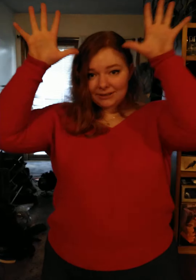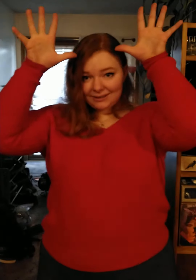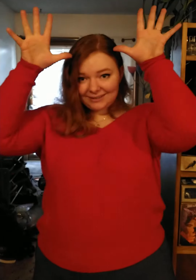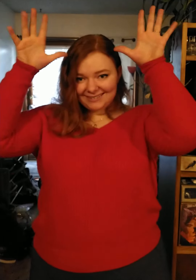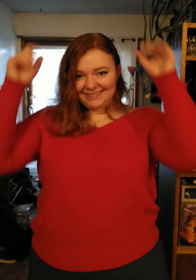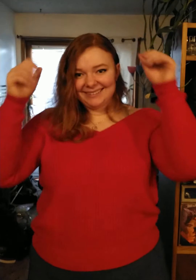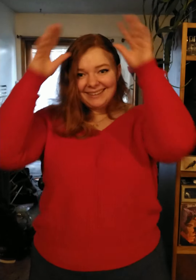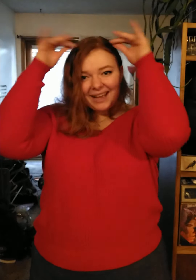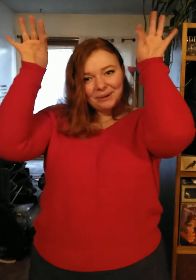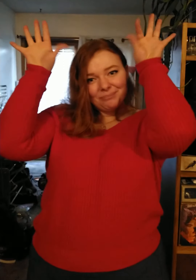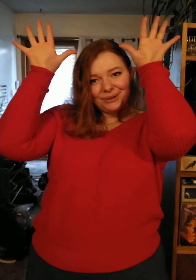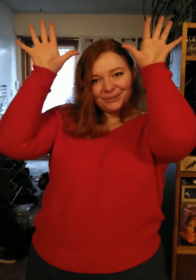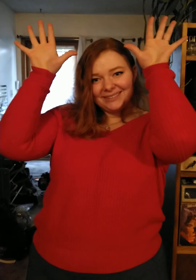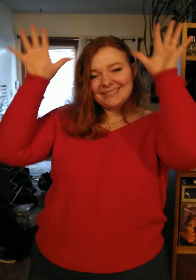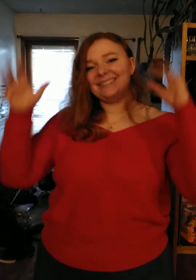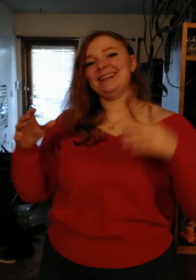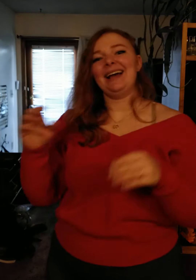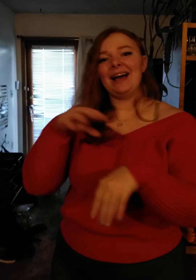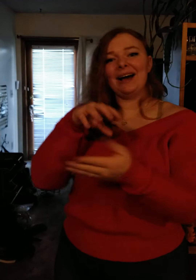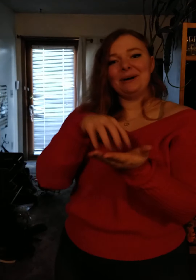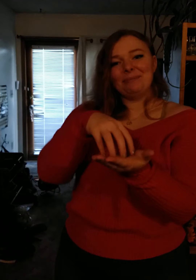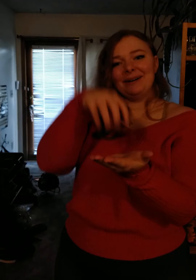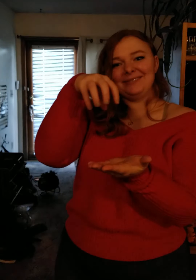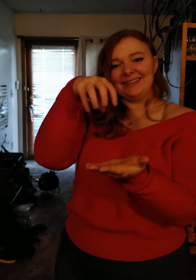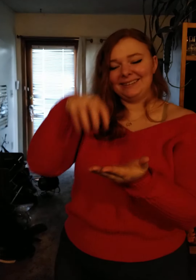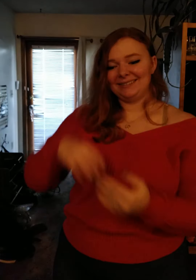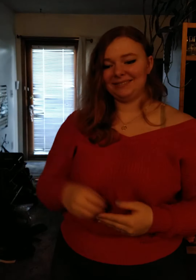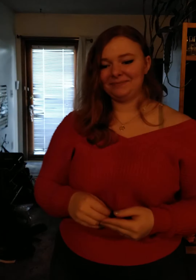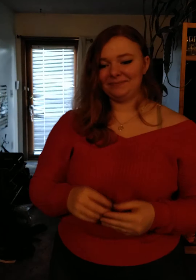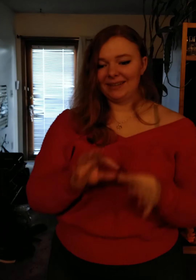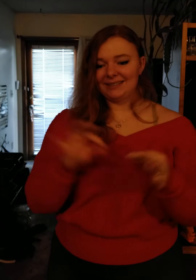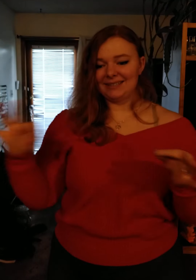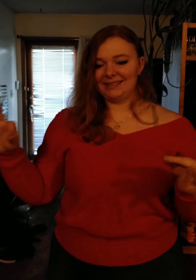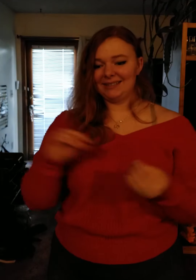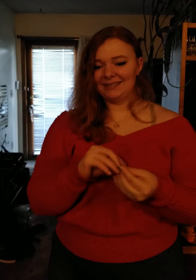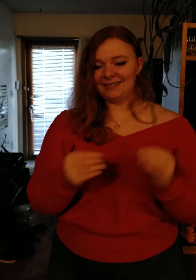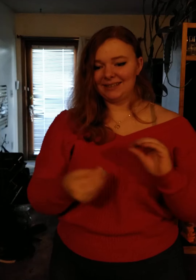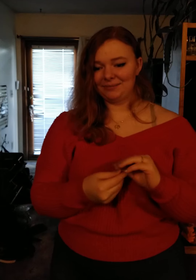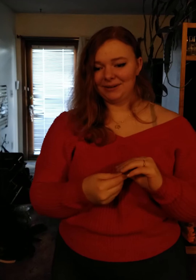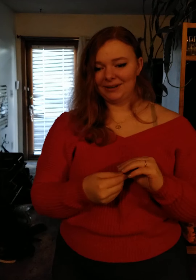a moose, a muffin. Sentence number